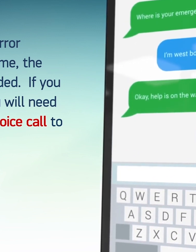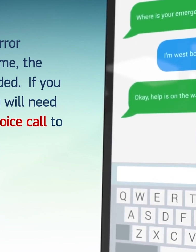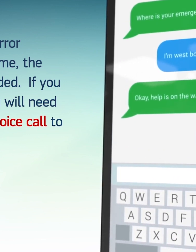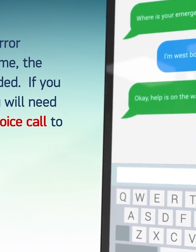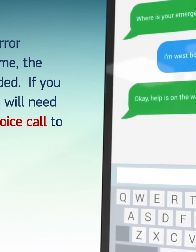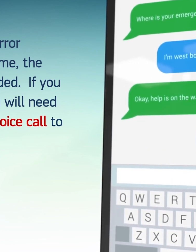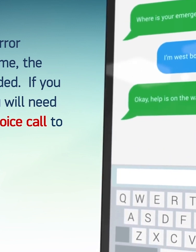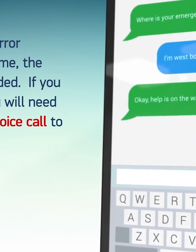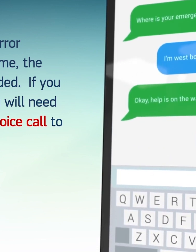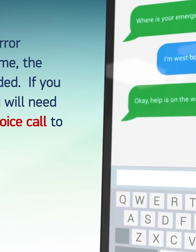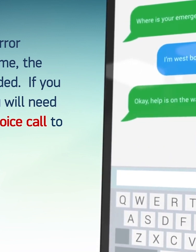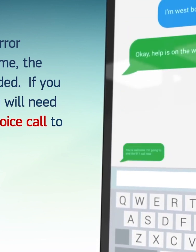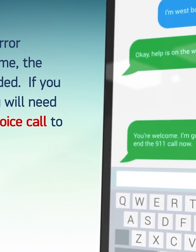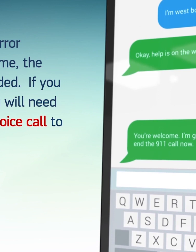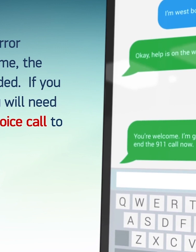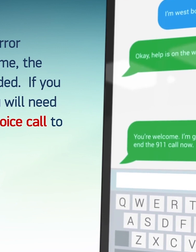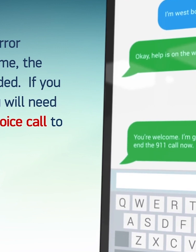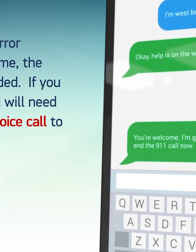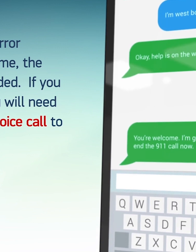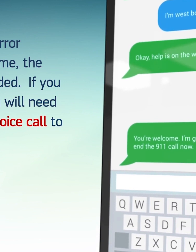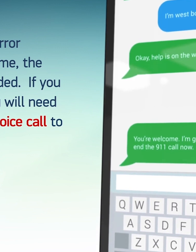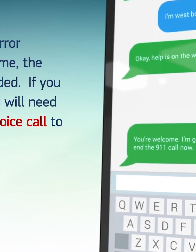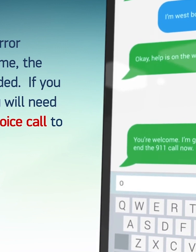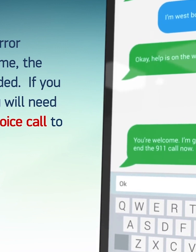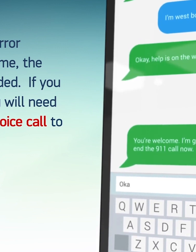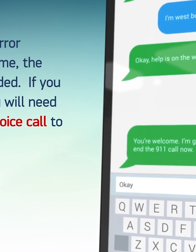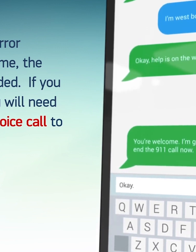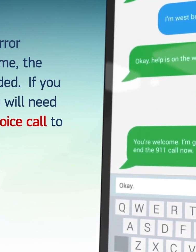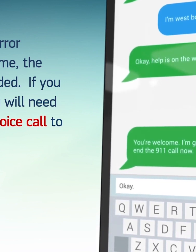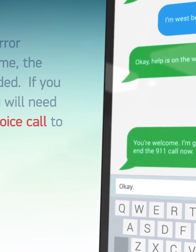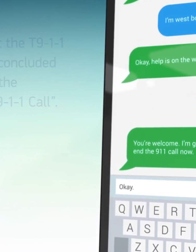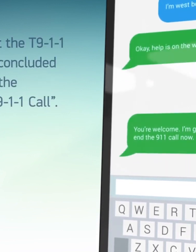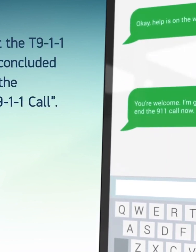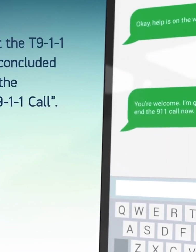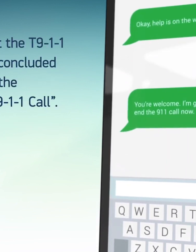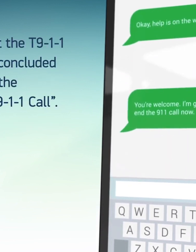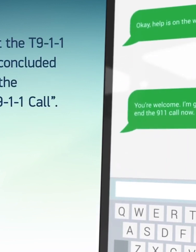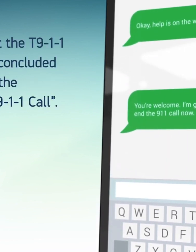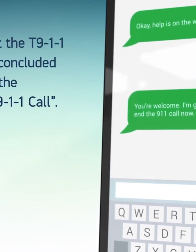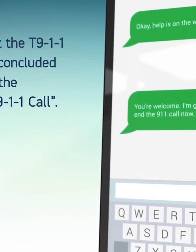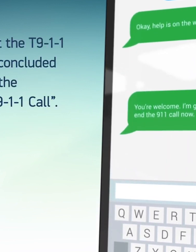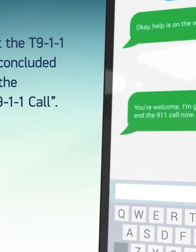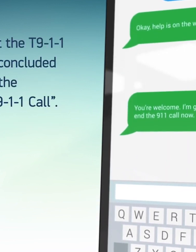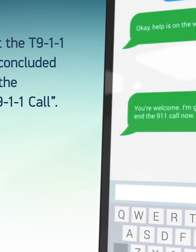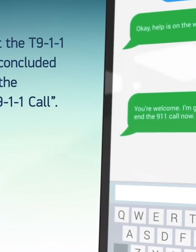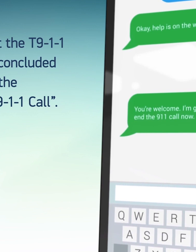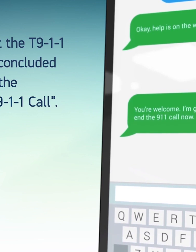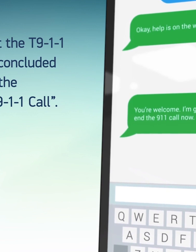still need help, you will need to place another voice call to 911. You will know that the T911 session